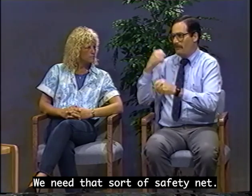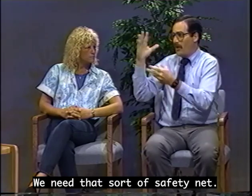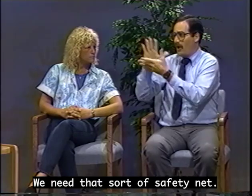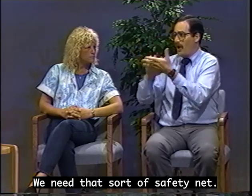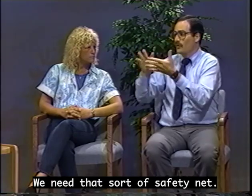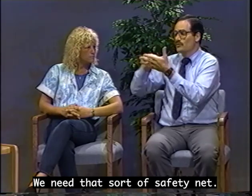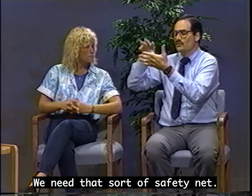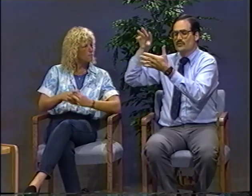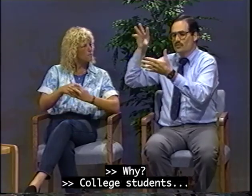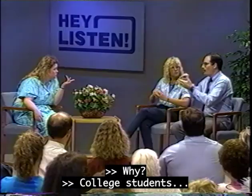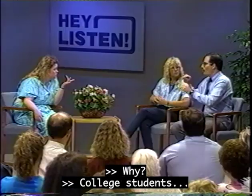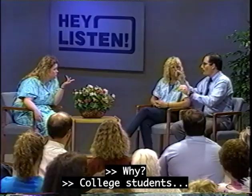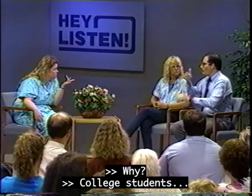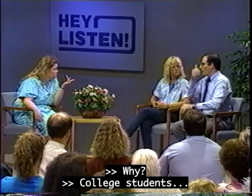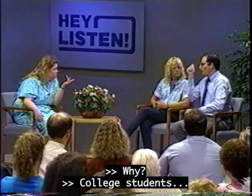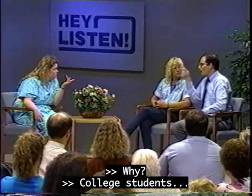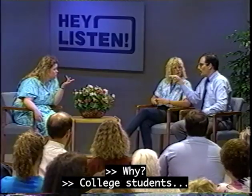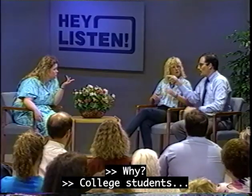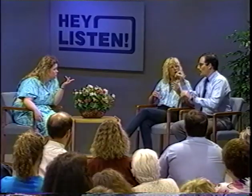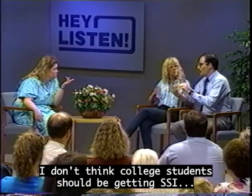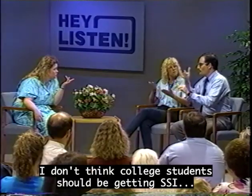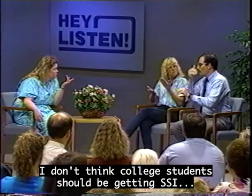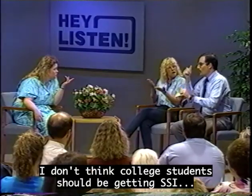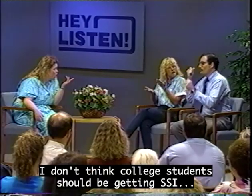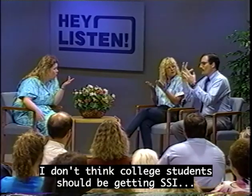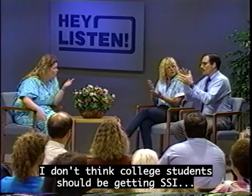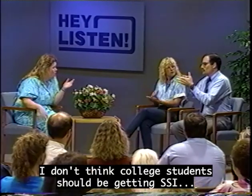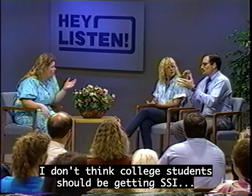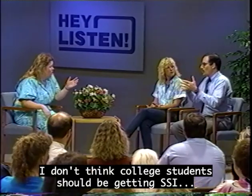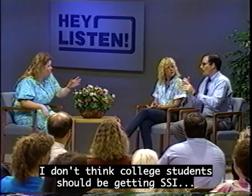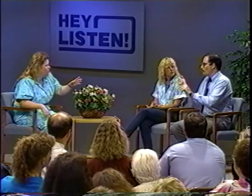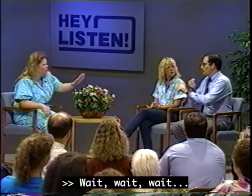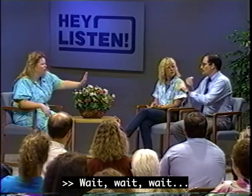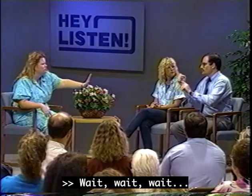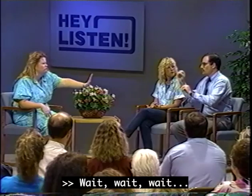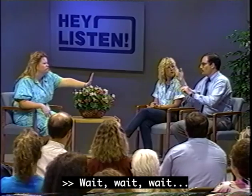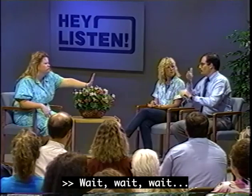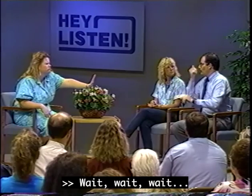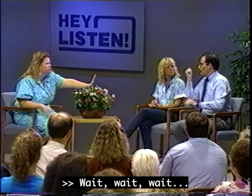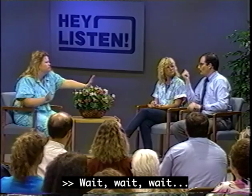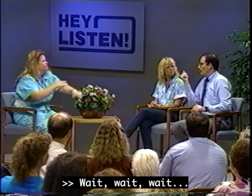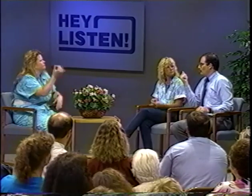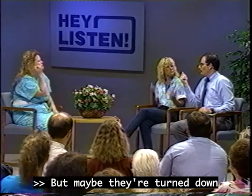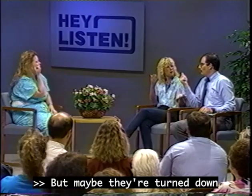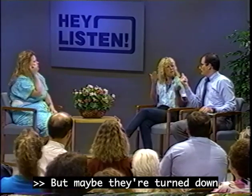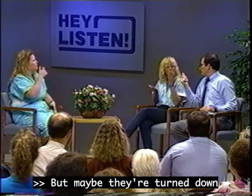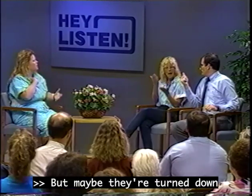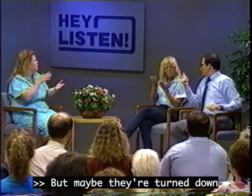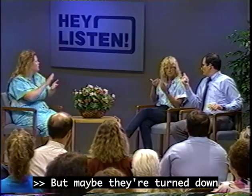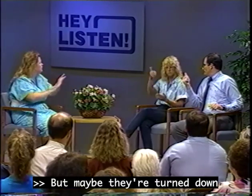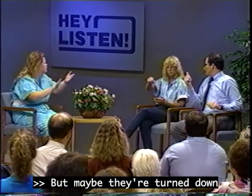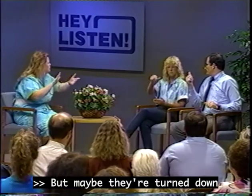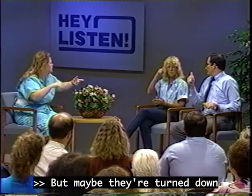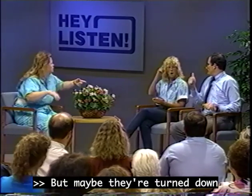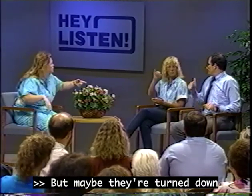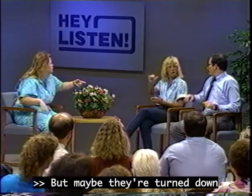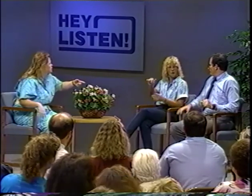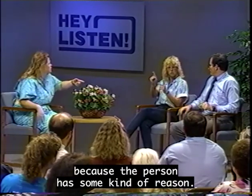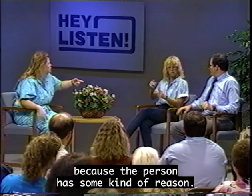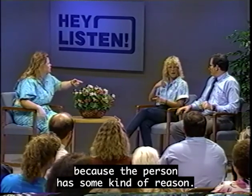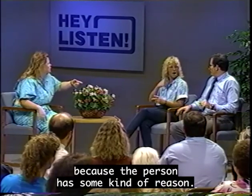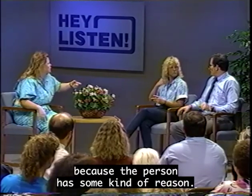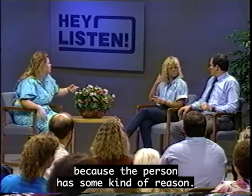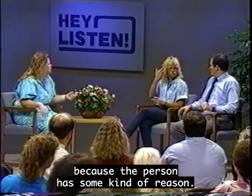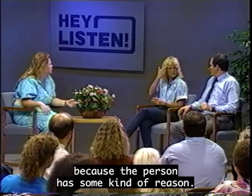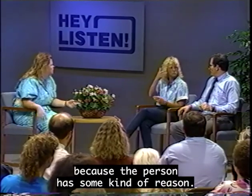that sort of safety net. Why? College students, I don't think college students should be getting SSI. Wait. I think that's... But maybe I'm saying if they're that